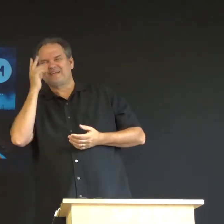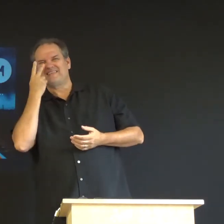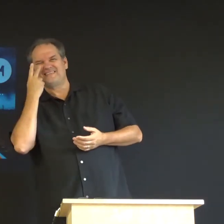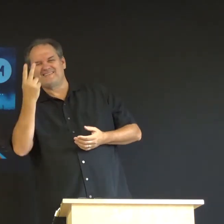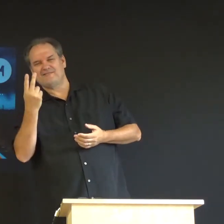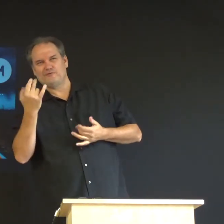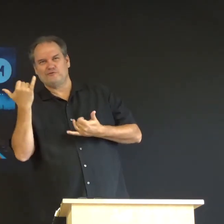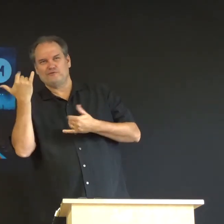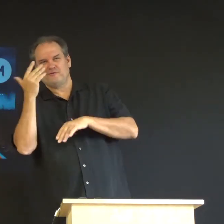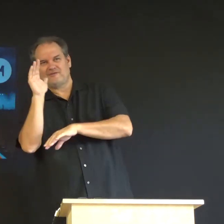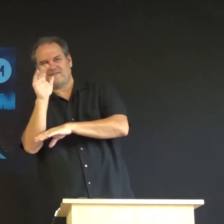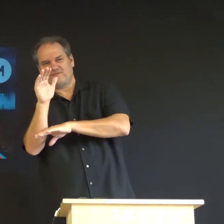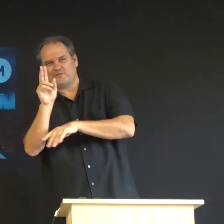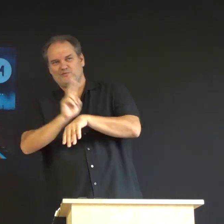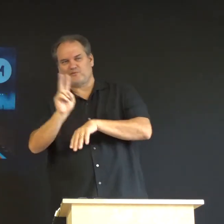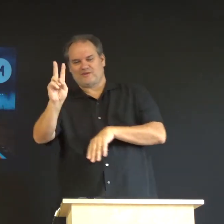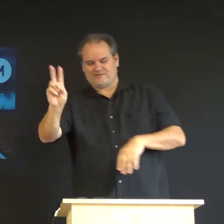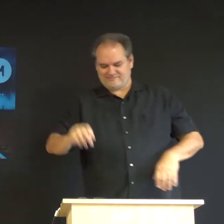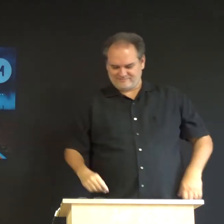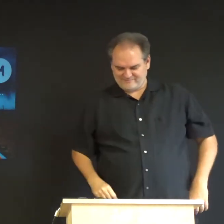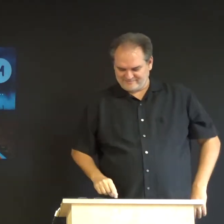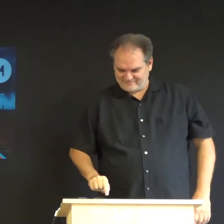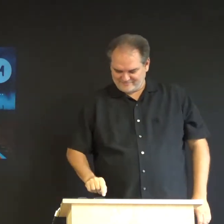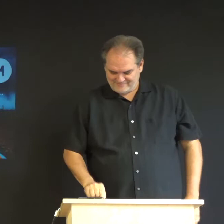New members will see today that that's a new language.